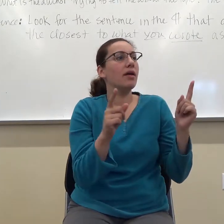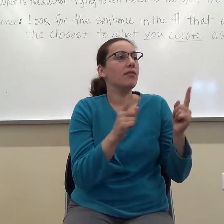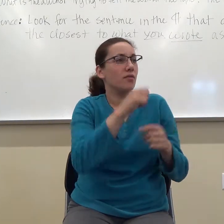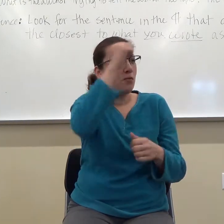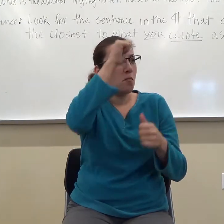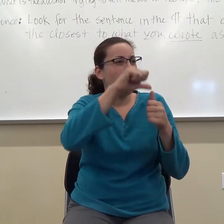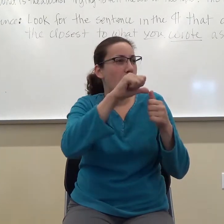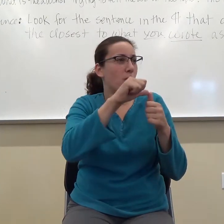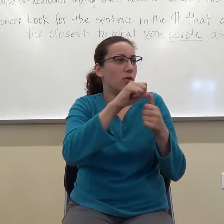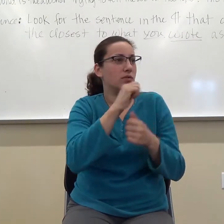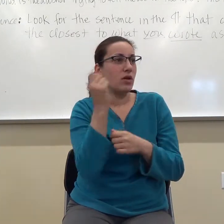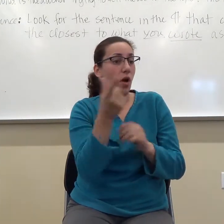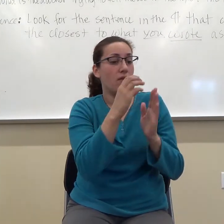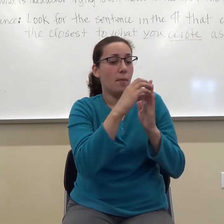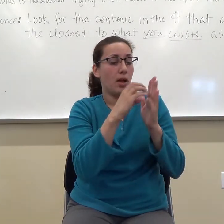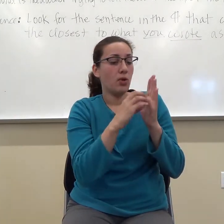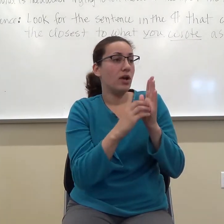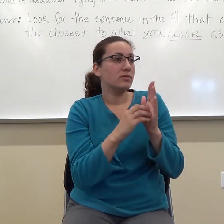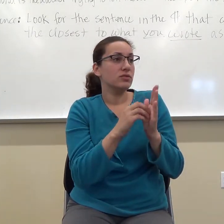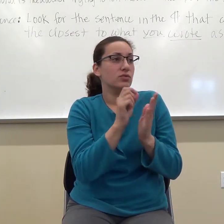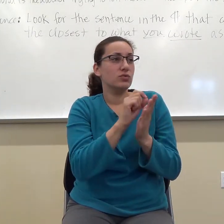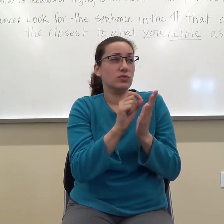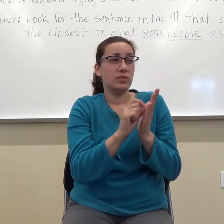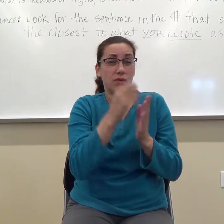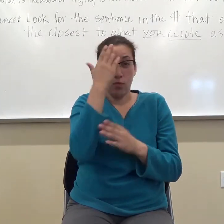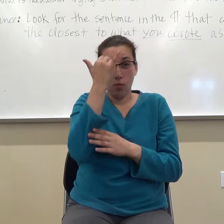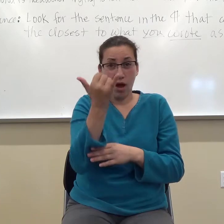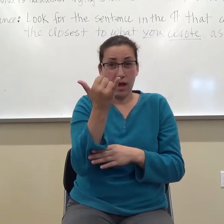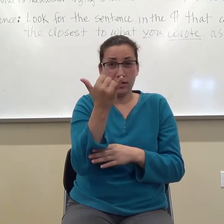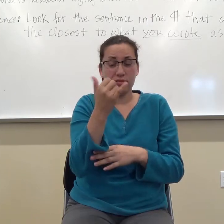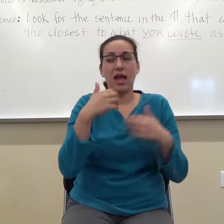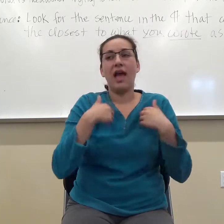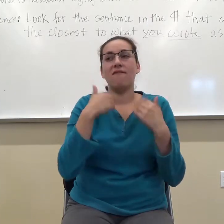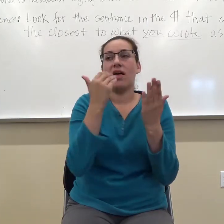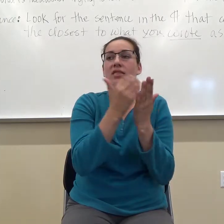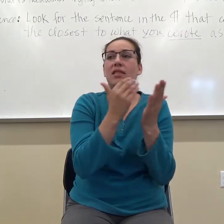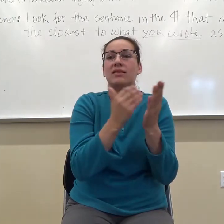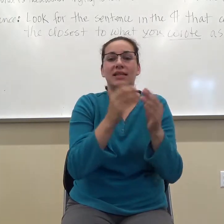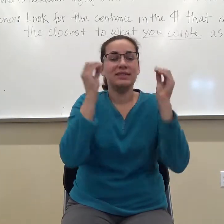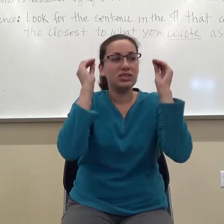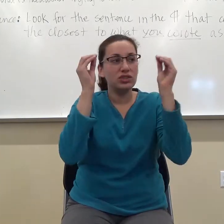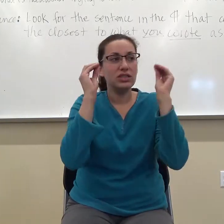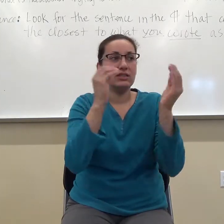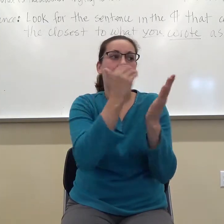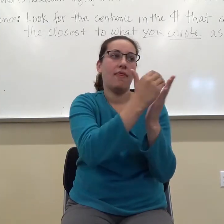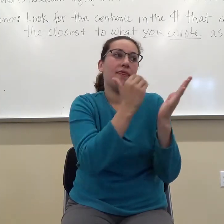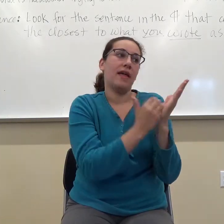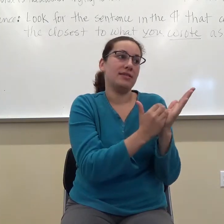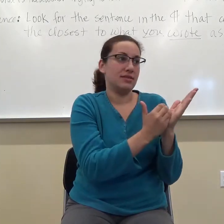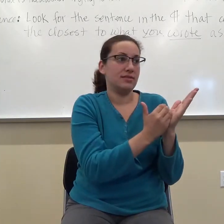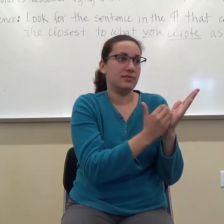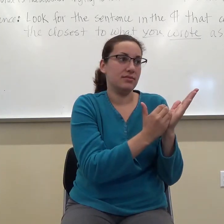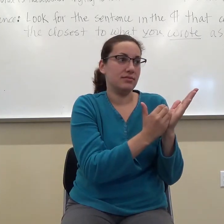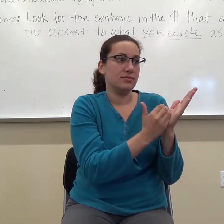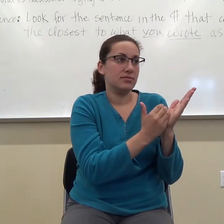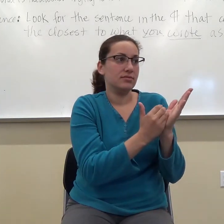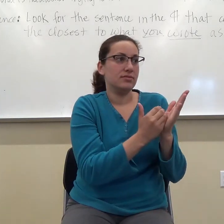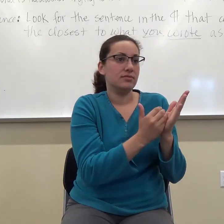these paragraphs are written for the specific lessons in this book. And up until now, Lorraine Fleming has given you some